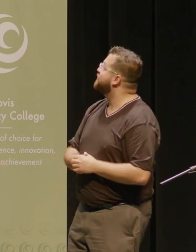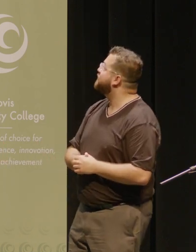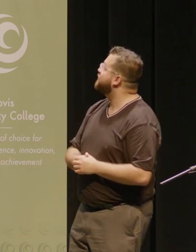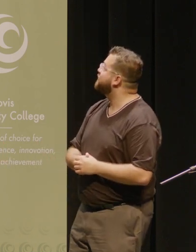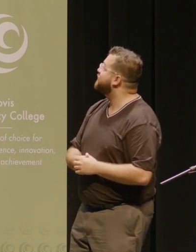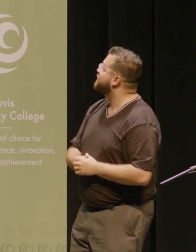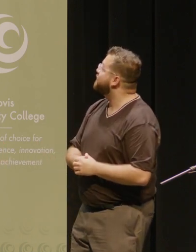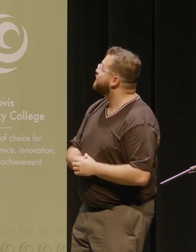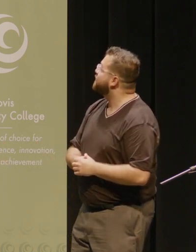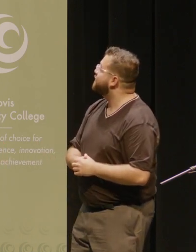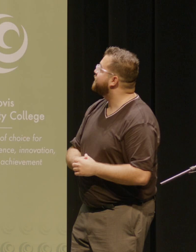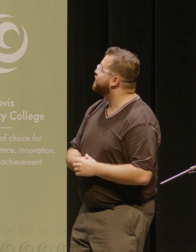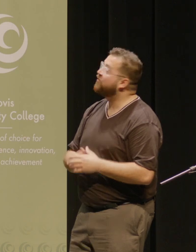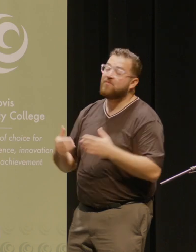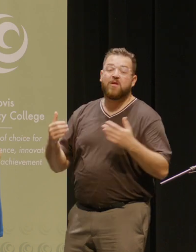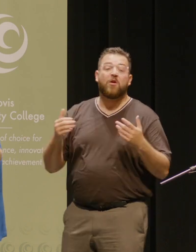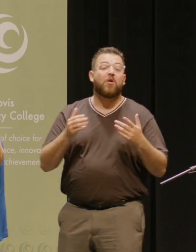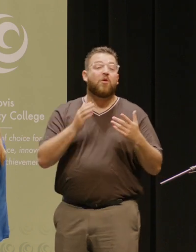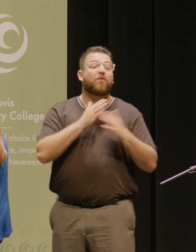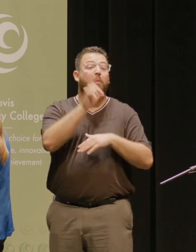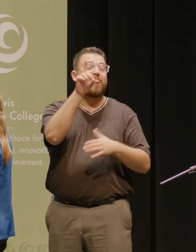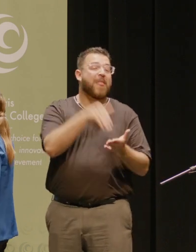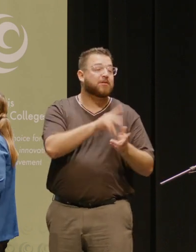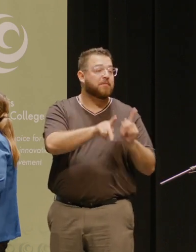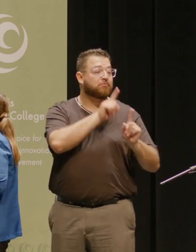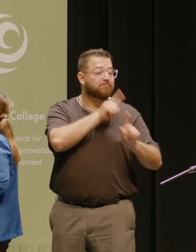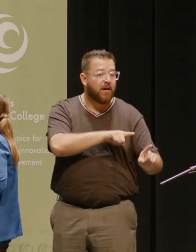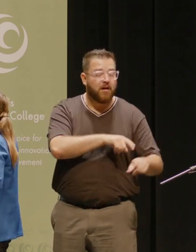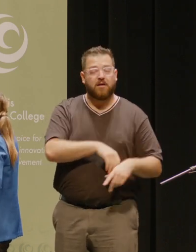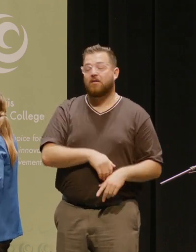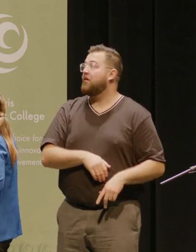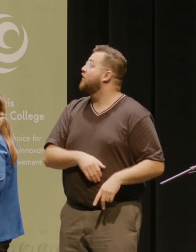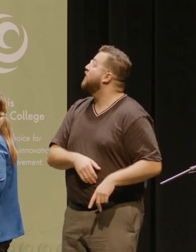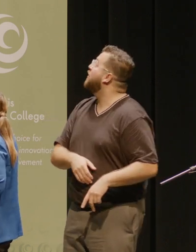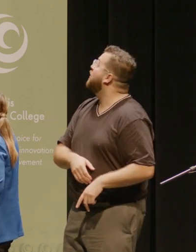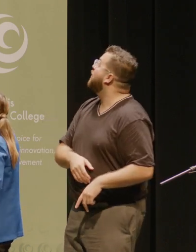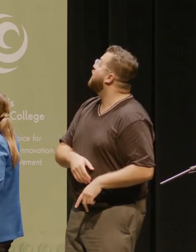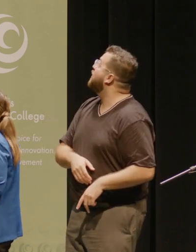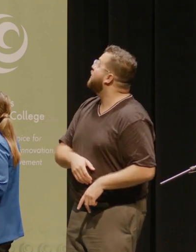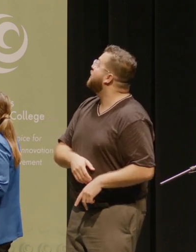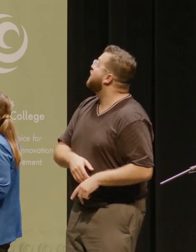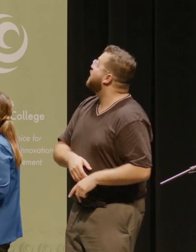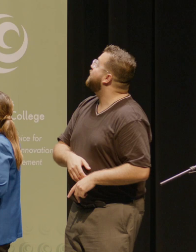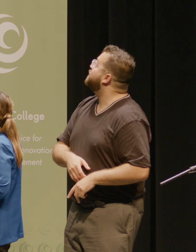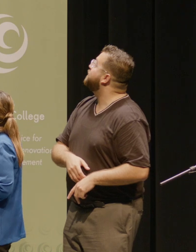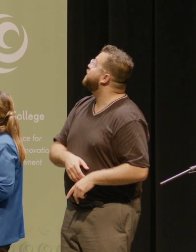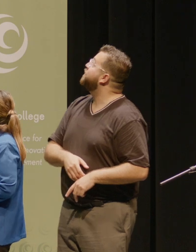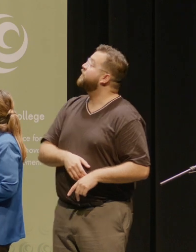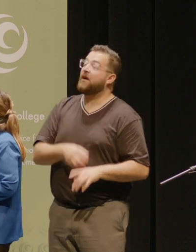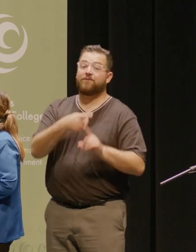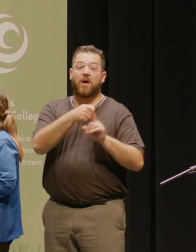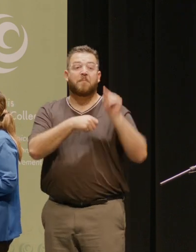Survey respondents. So over 1,000 respondents, survey administrated from Merced and